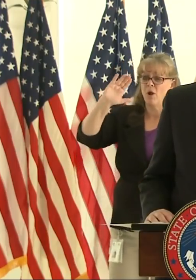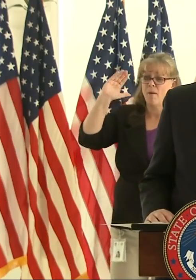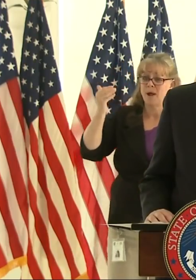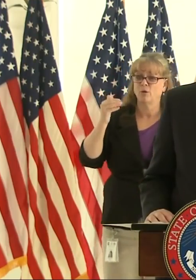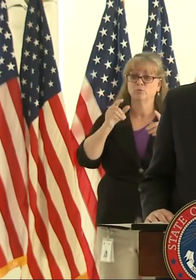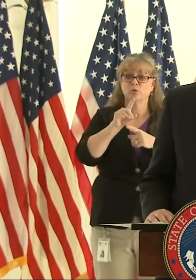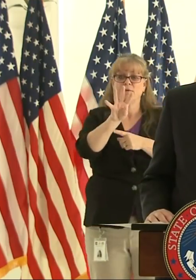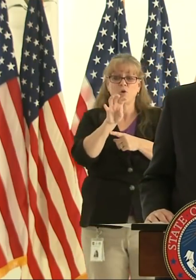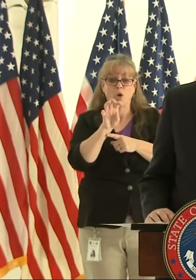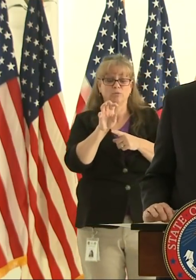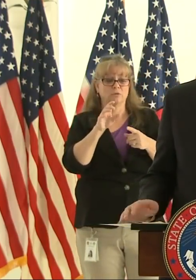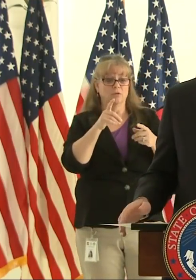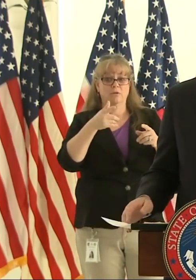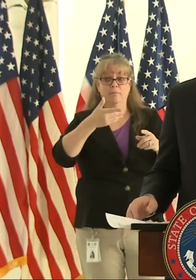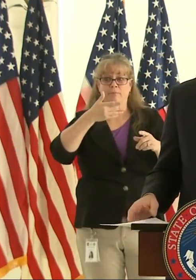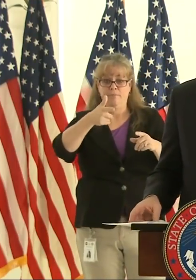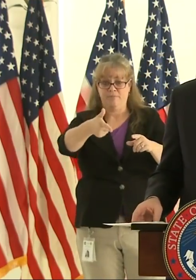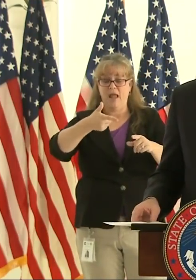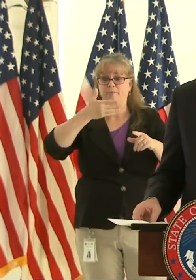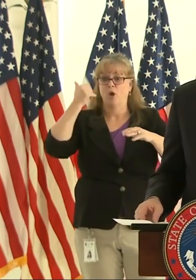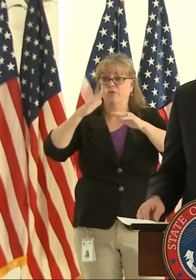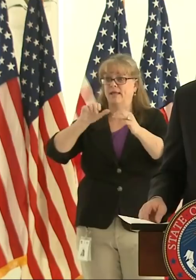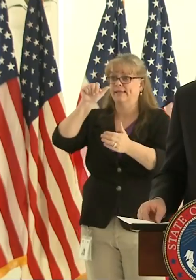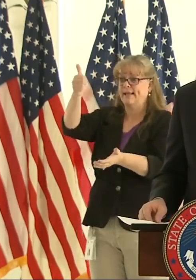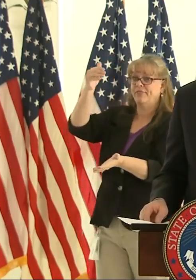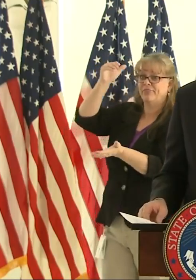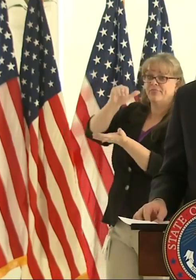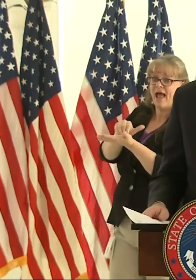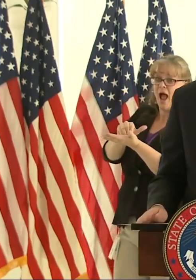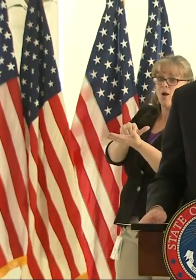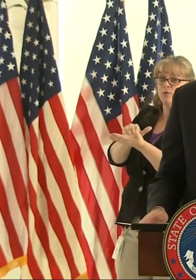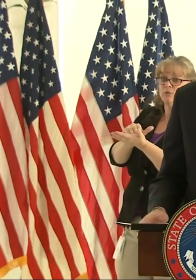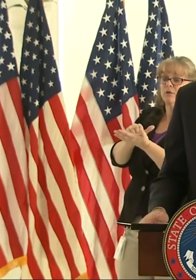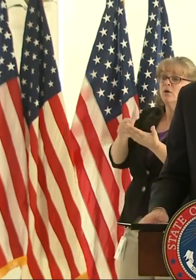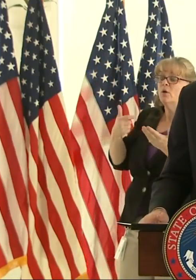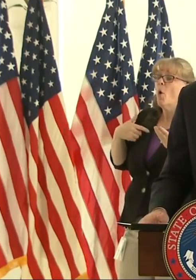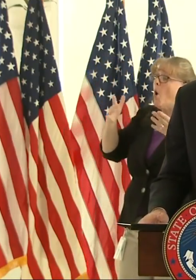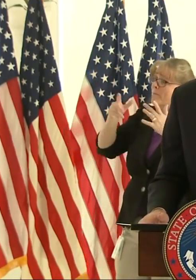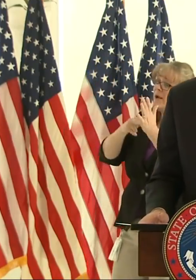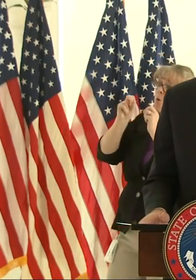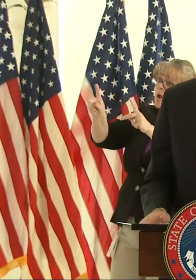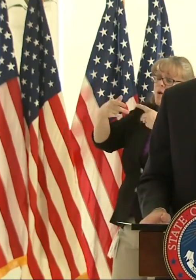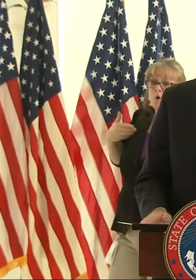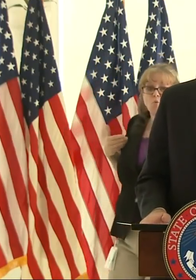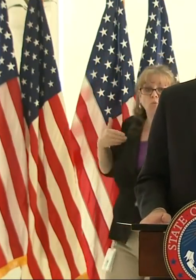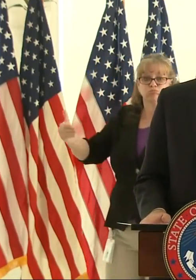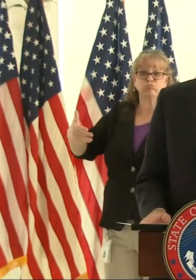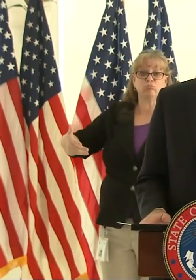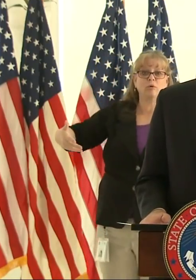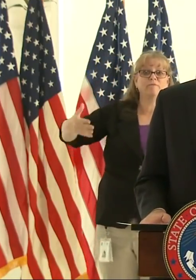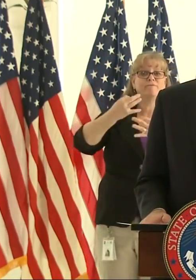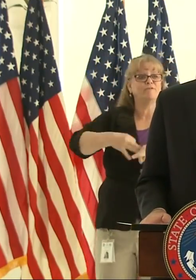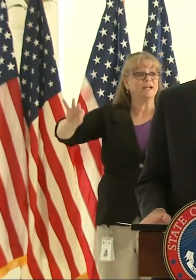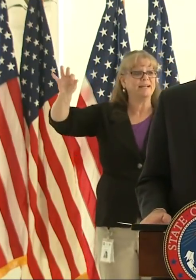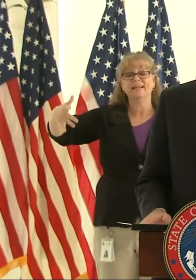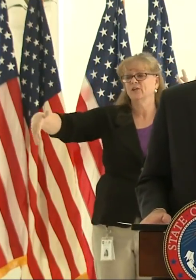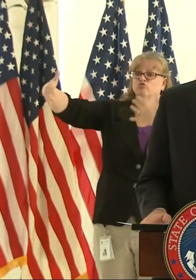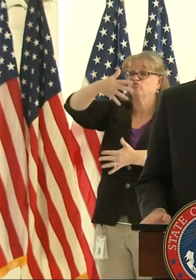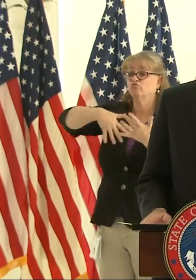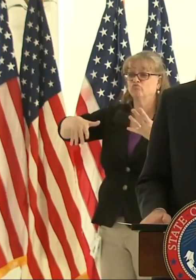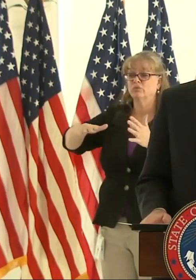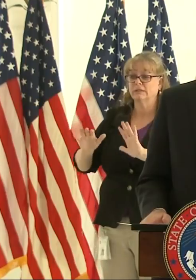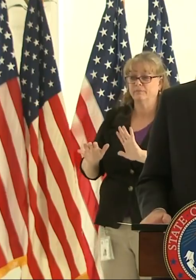hospital system was breached, if no interactions were taken, if people did not stay at home, it shows that Colorado is handling this global